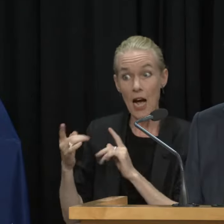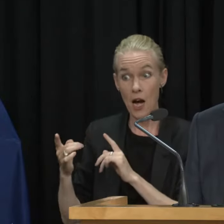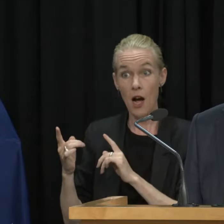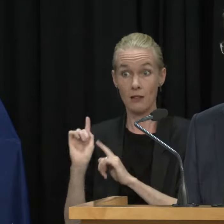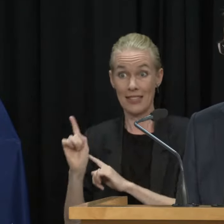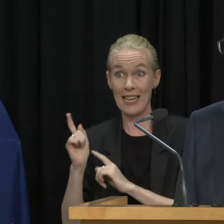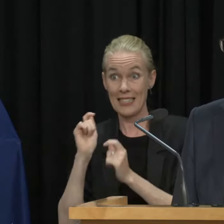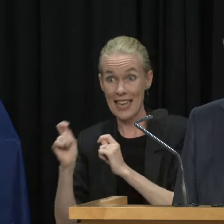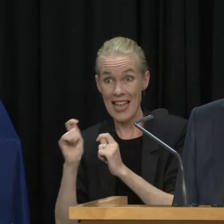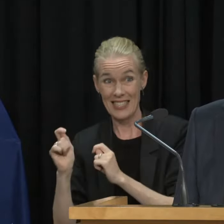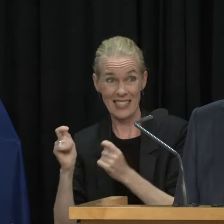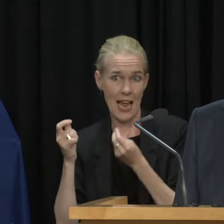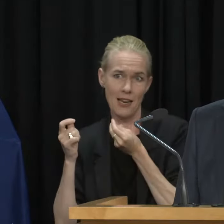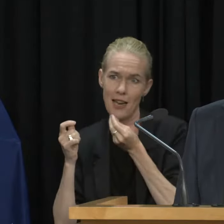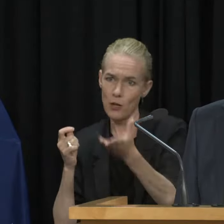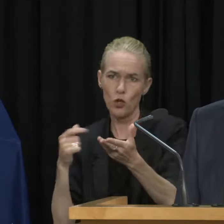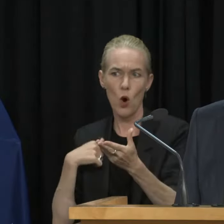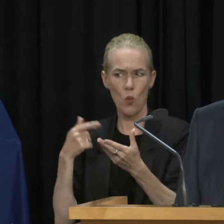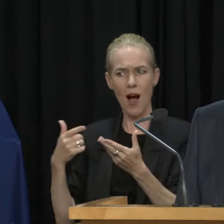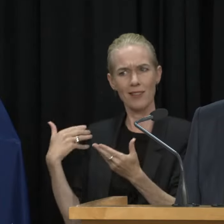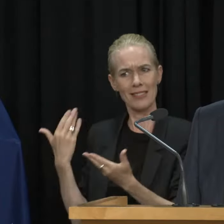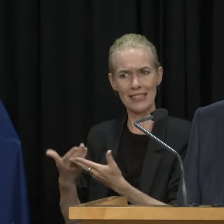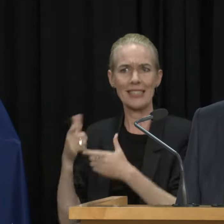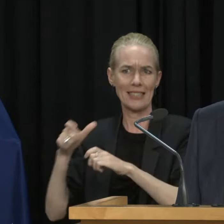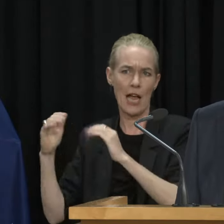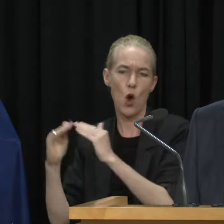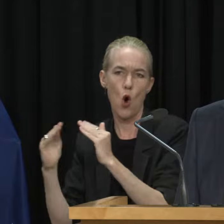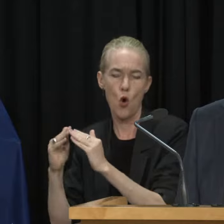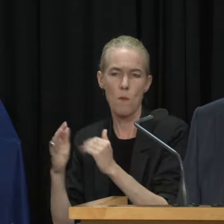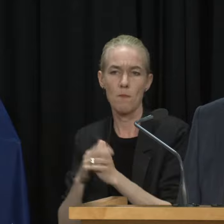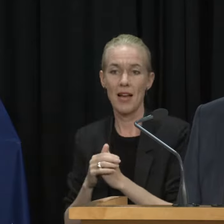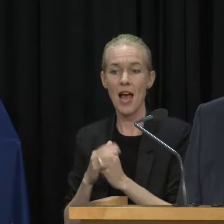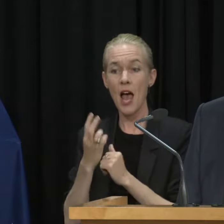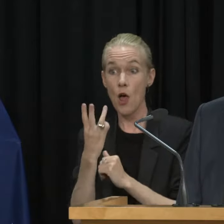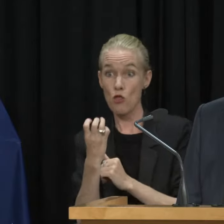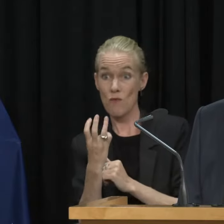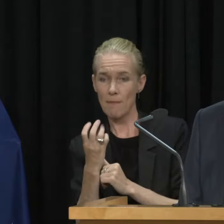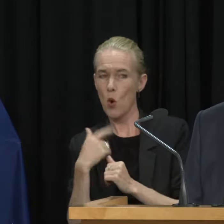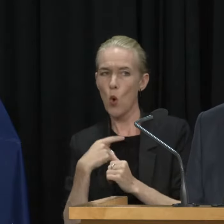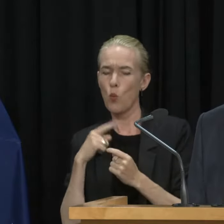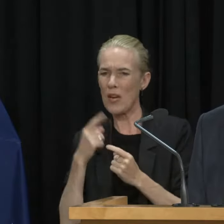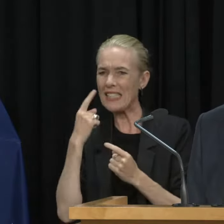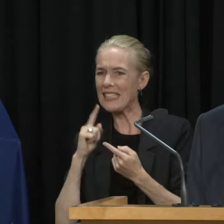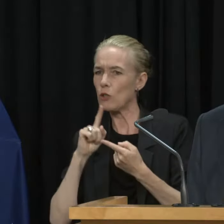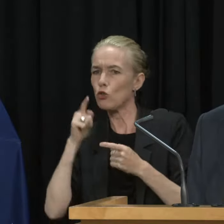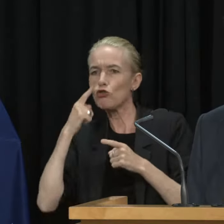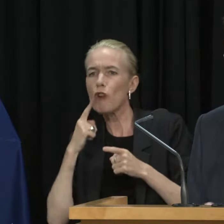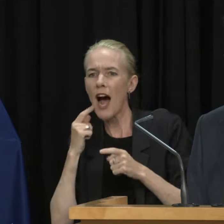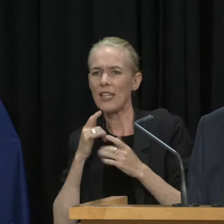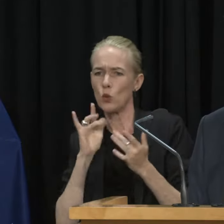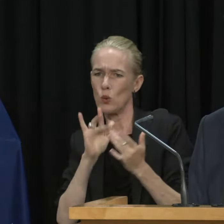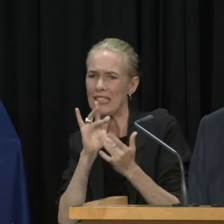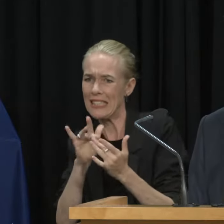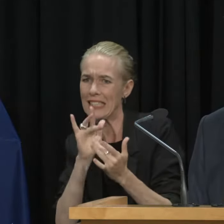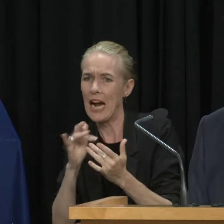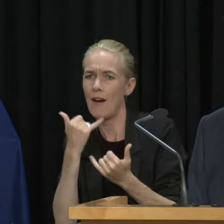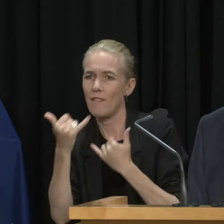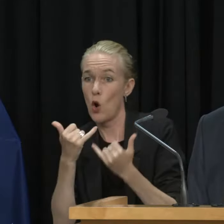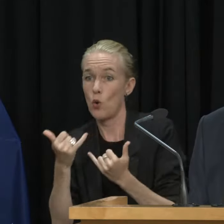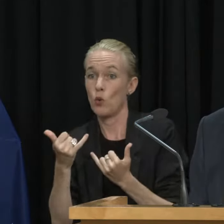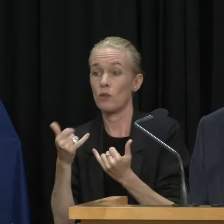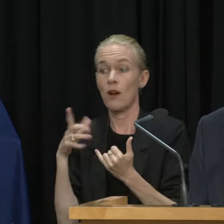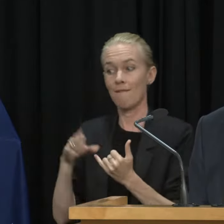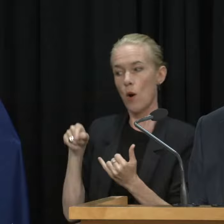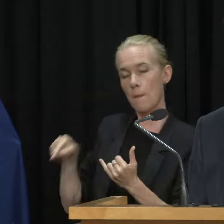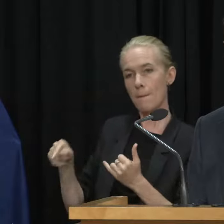been back to school. And 3 of the others, there is ongoing efforts to contact, and the Public Health Unit will be working to follow those